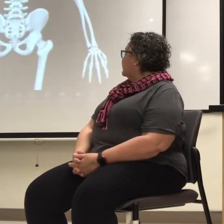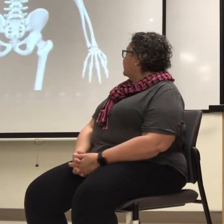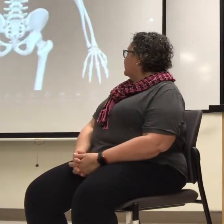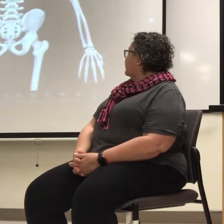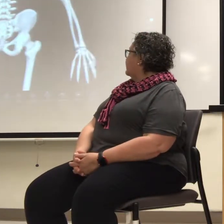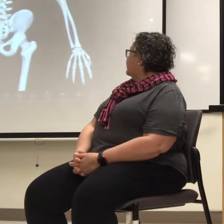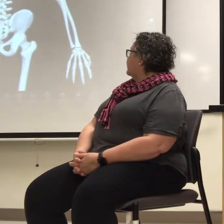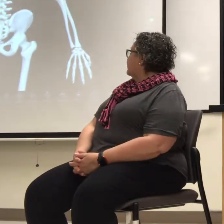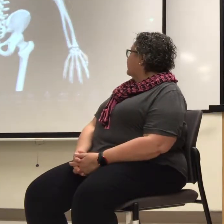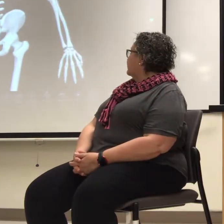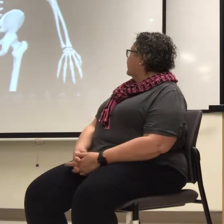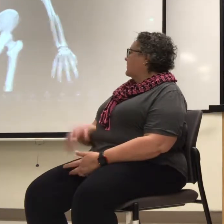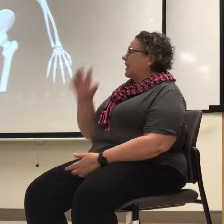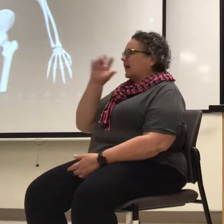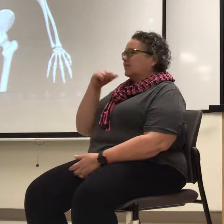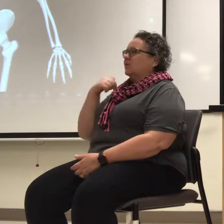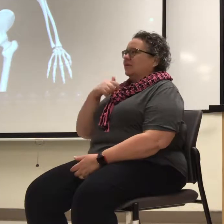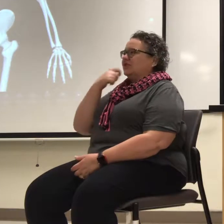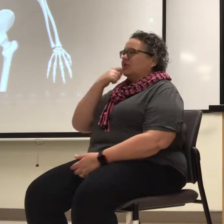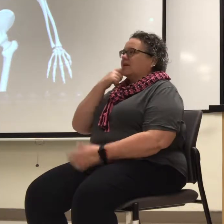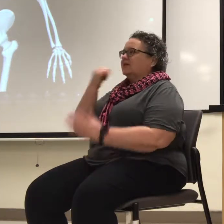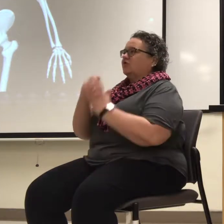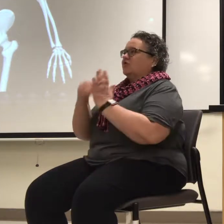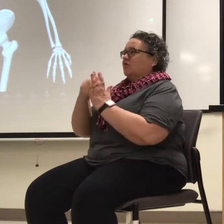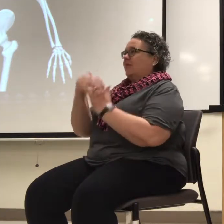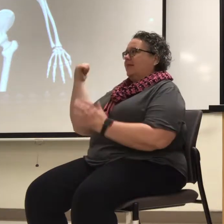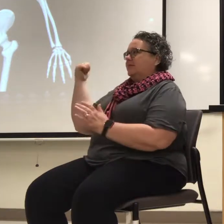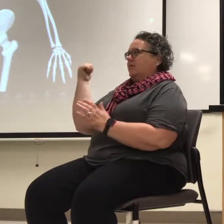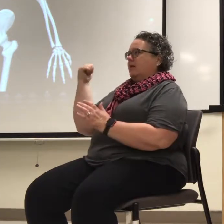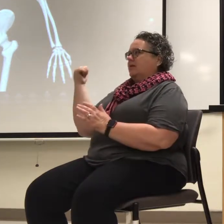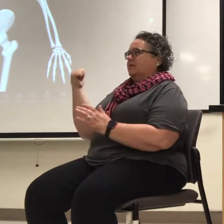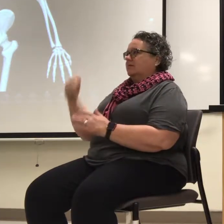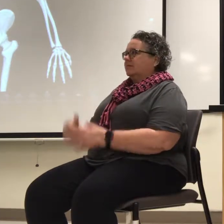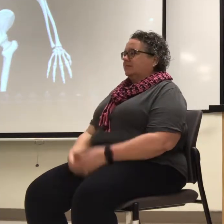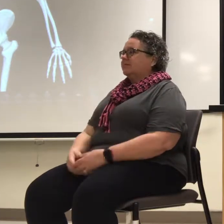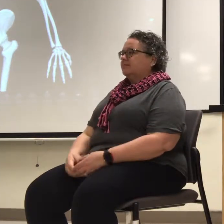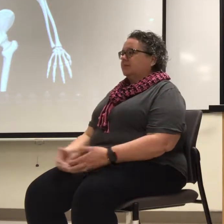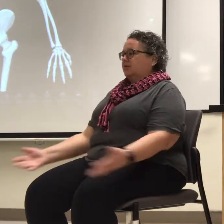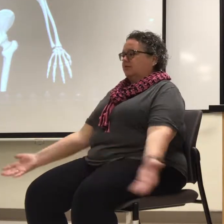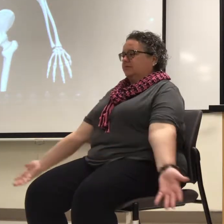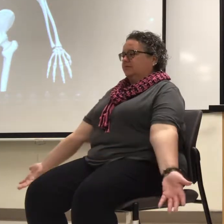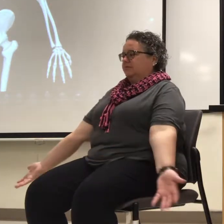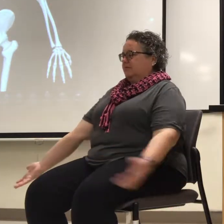And I guess we did this side. The